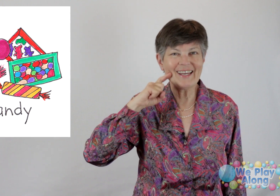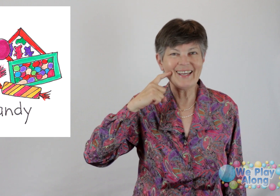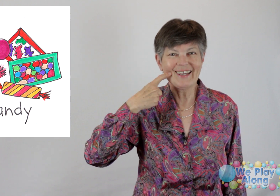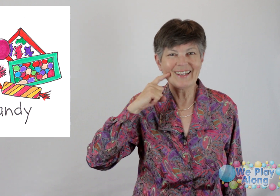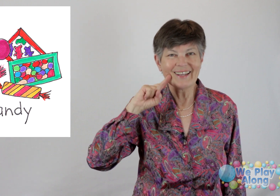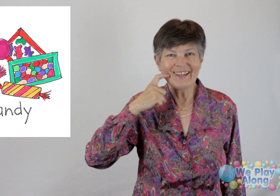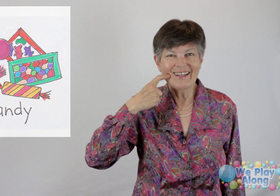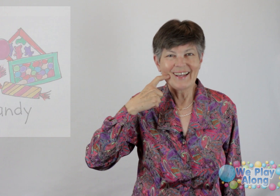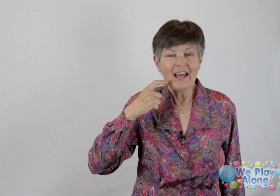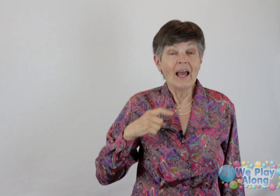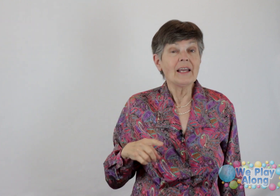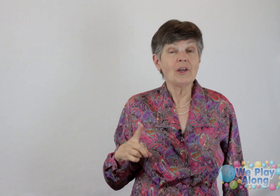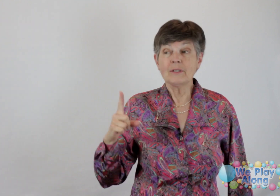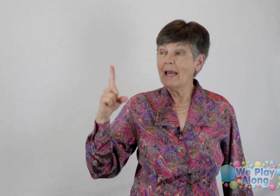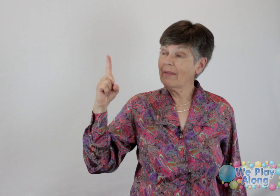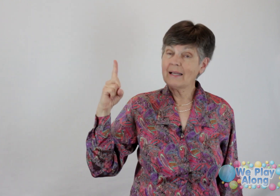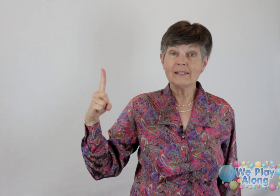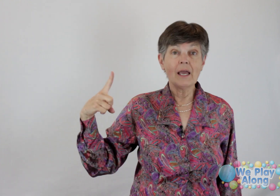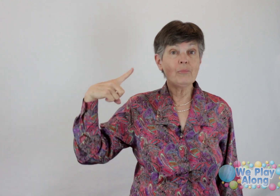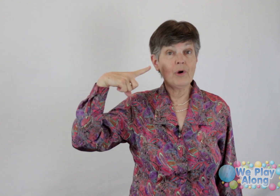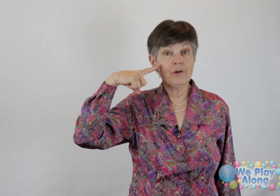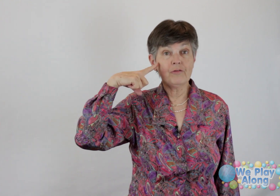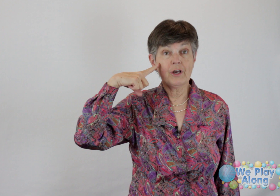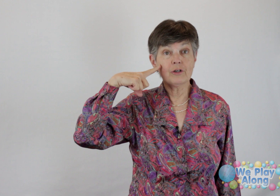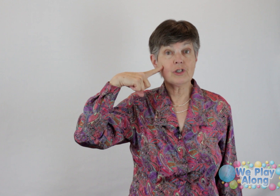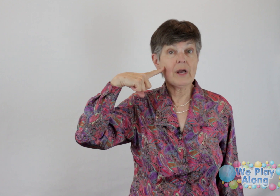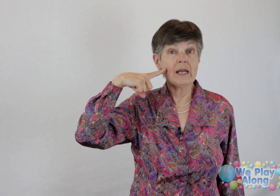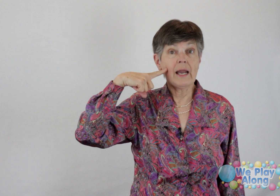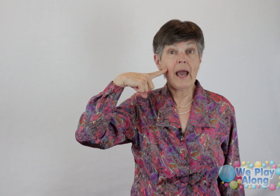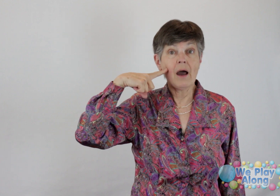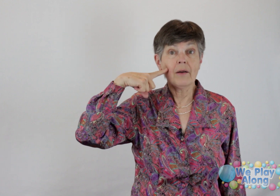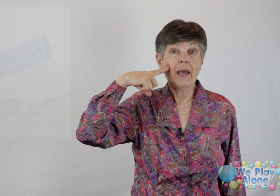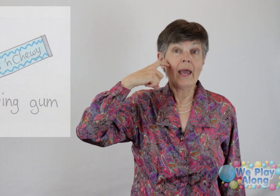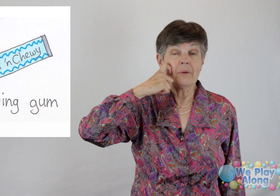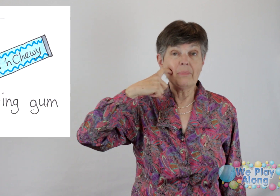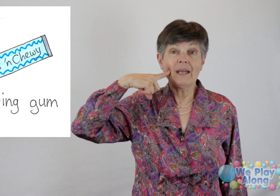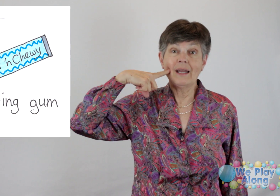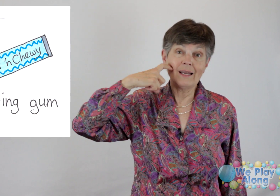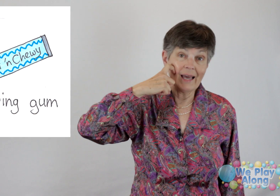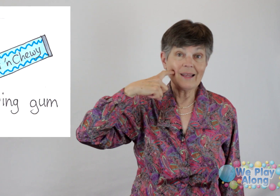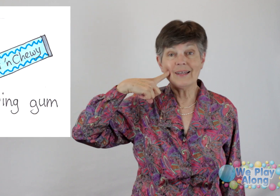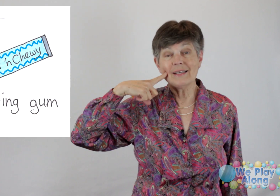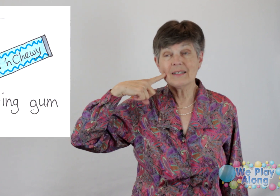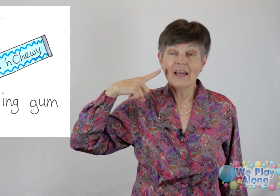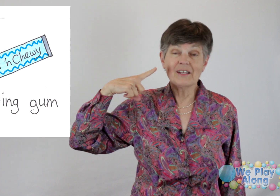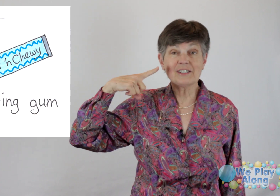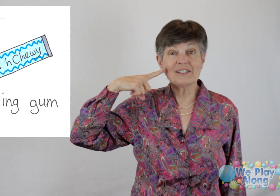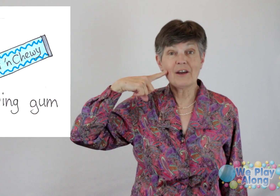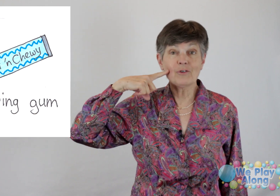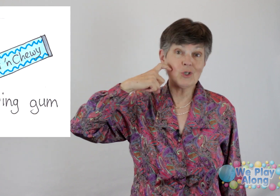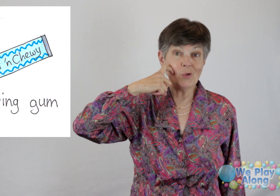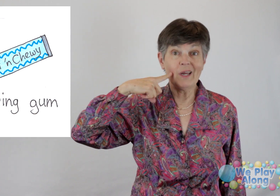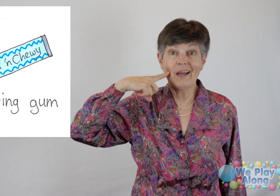candy. Now you take that same pointer finger, straighten it out, and bend it in like this. This is a sign for chewing